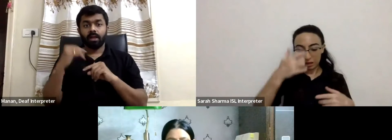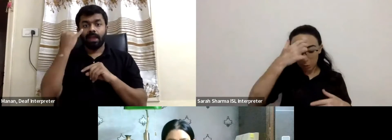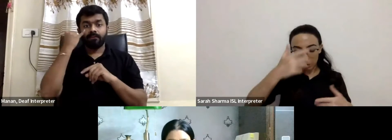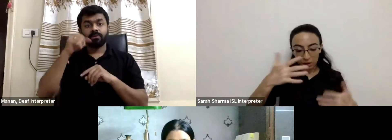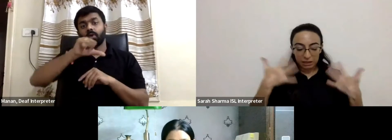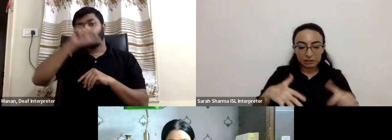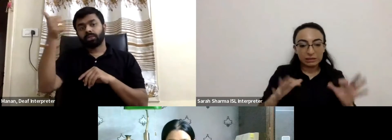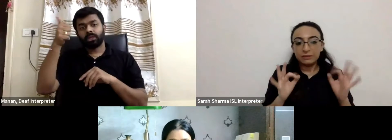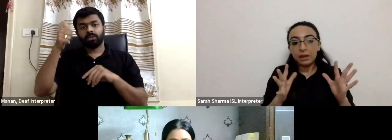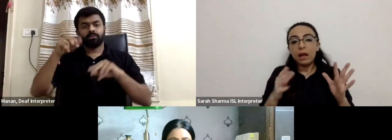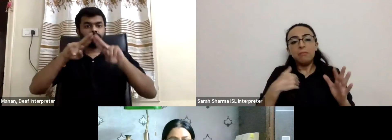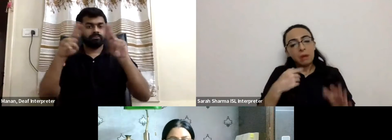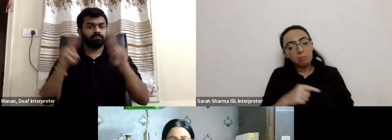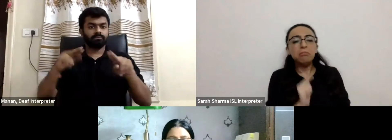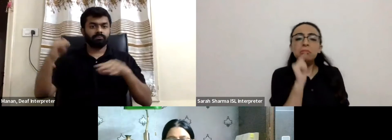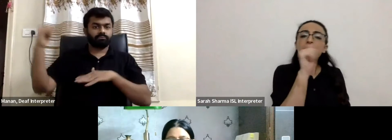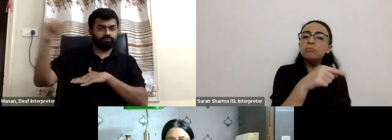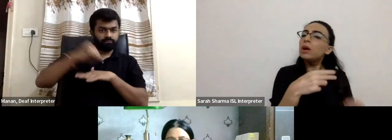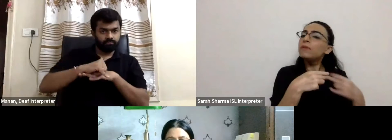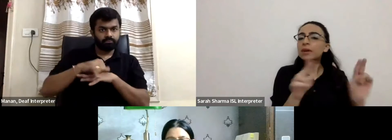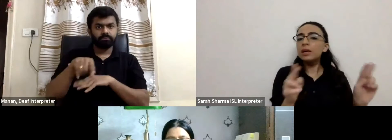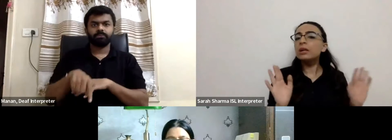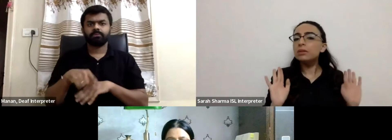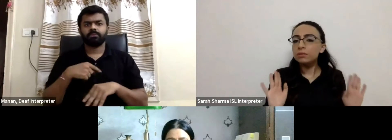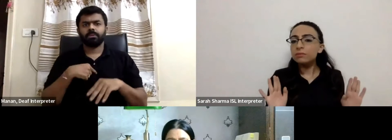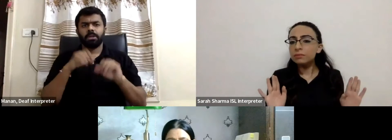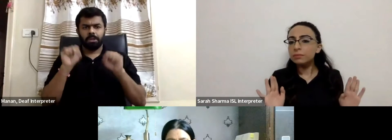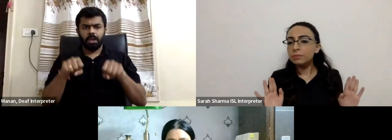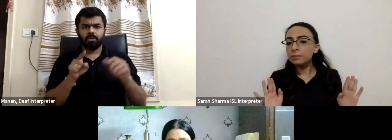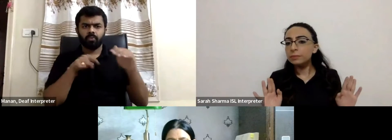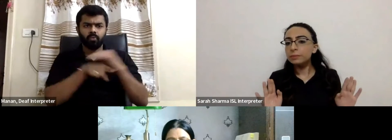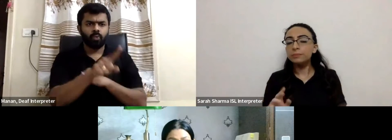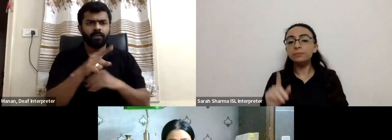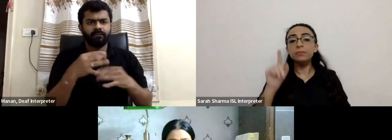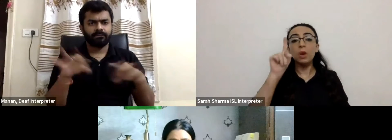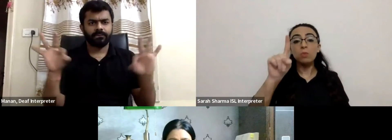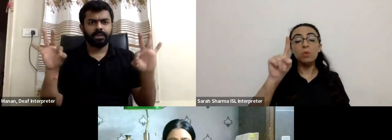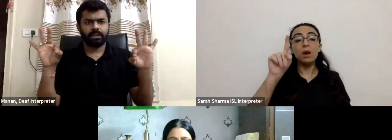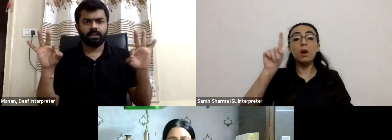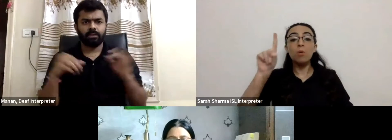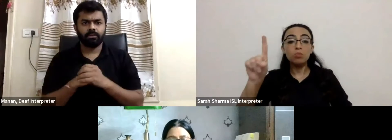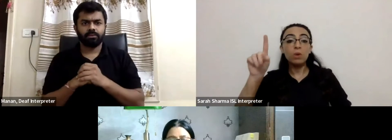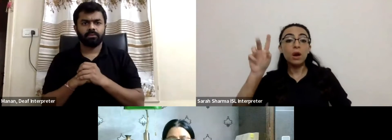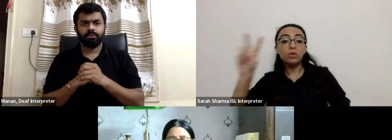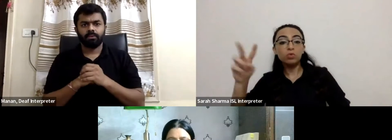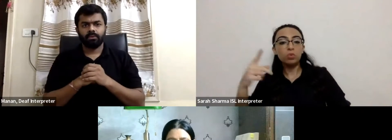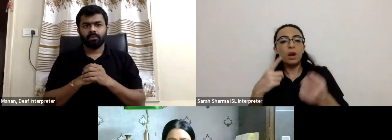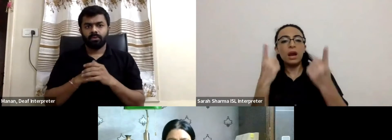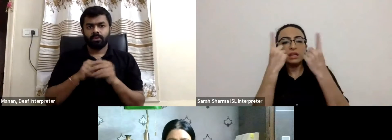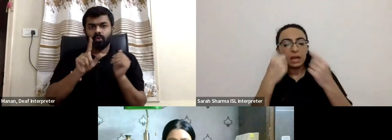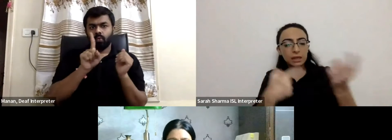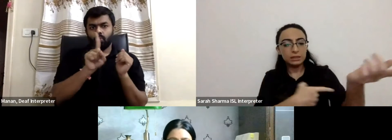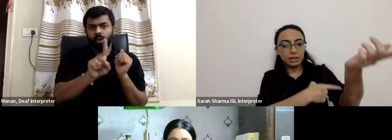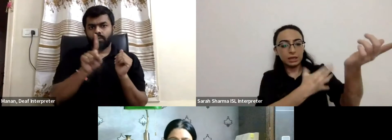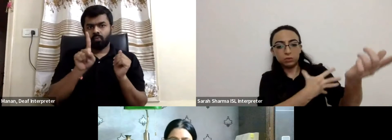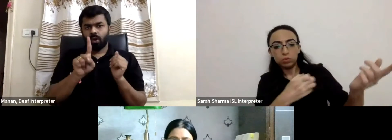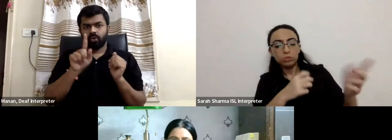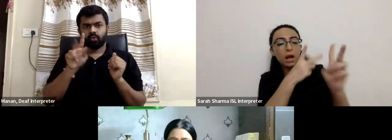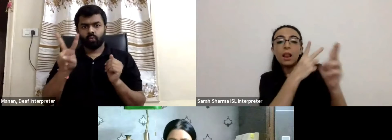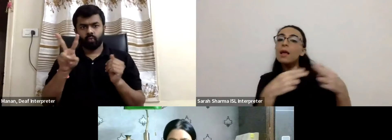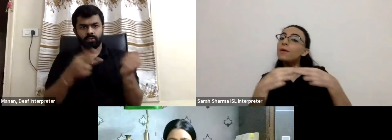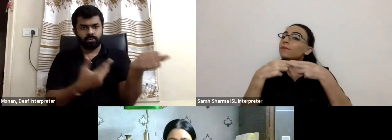into a Mohalla clinic. 212 lab tests are free. Consultation is free. A list of essential drug